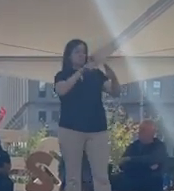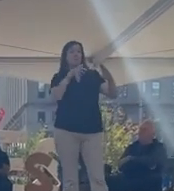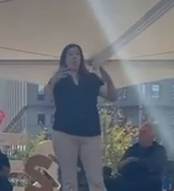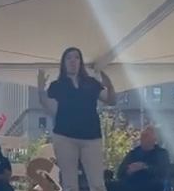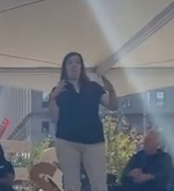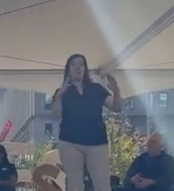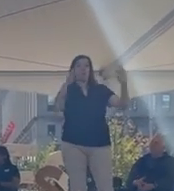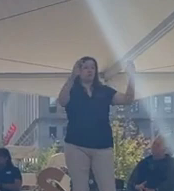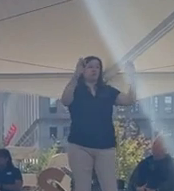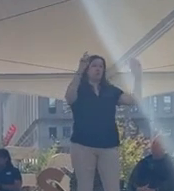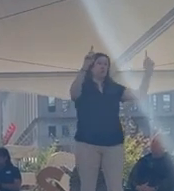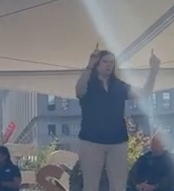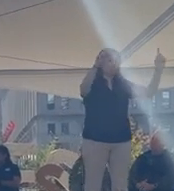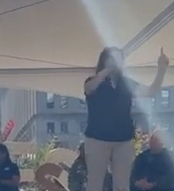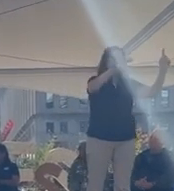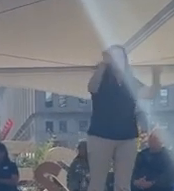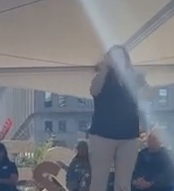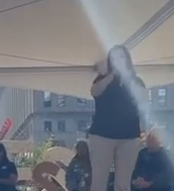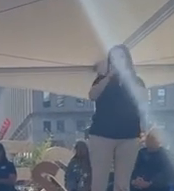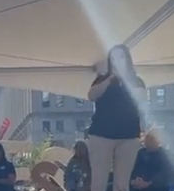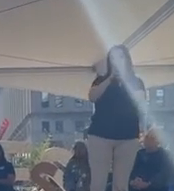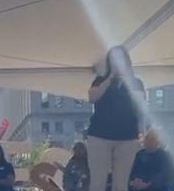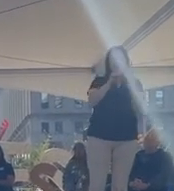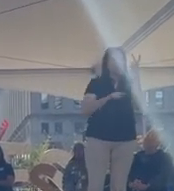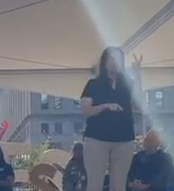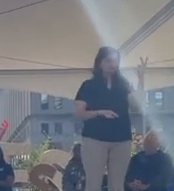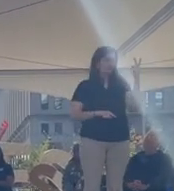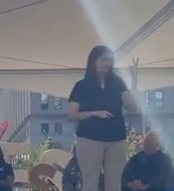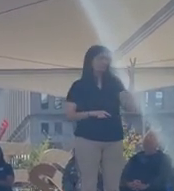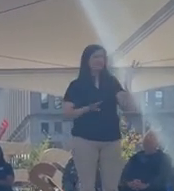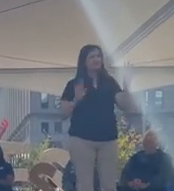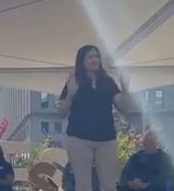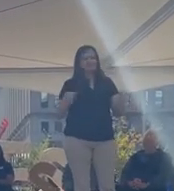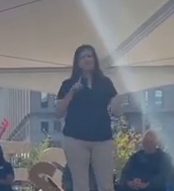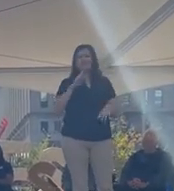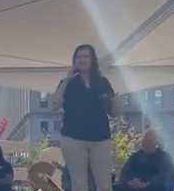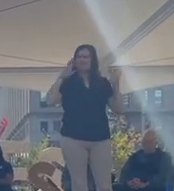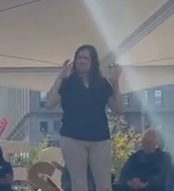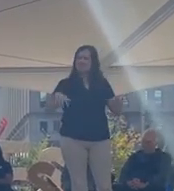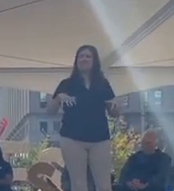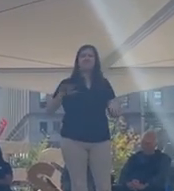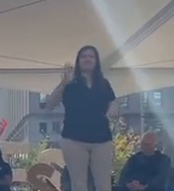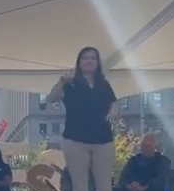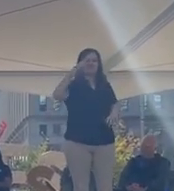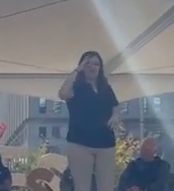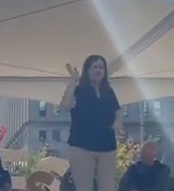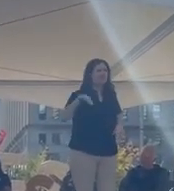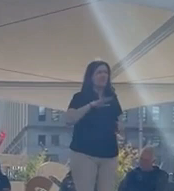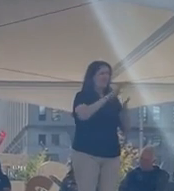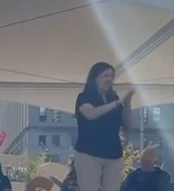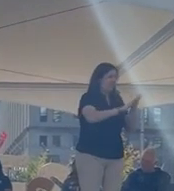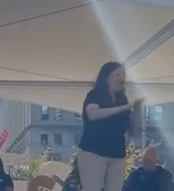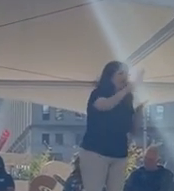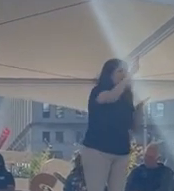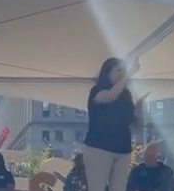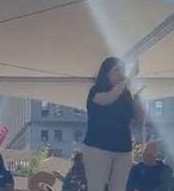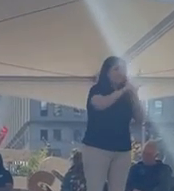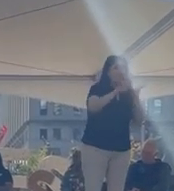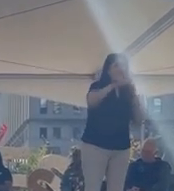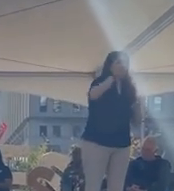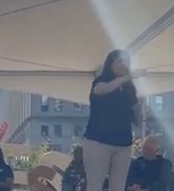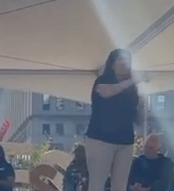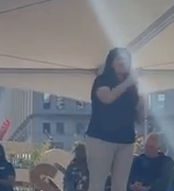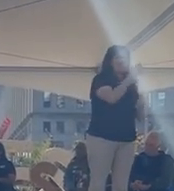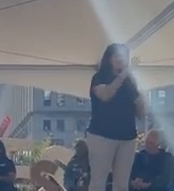was education and employment. It's appalling to learn that there are few to no colleges and universities